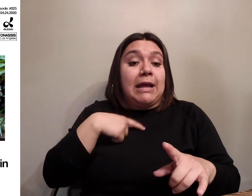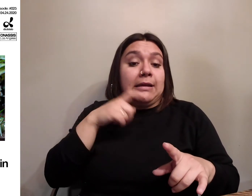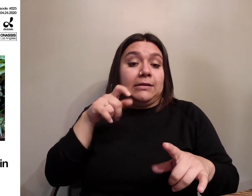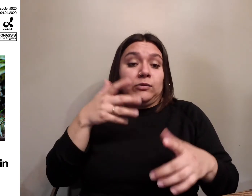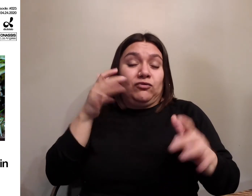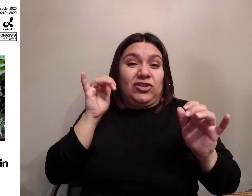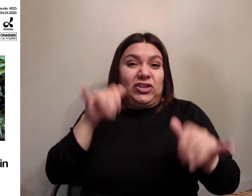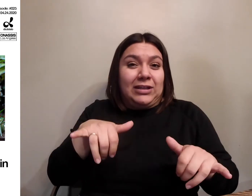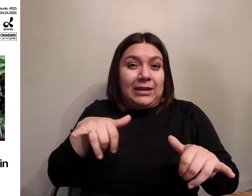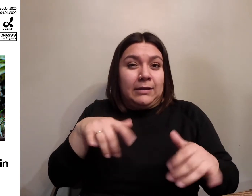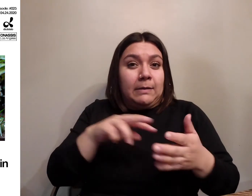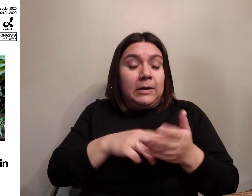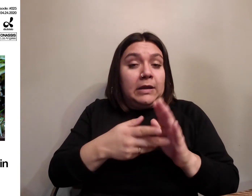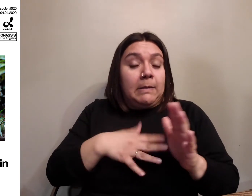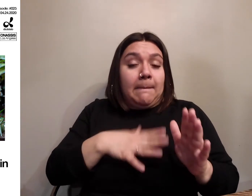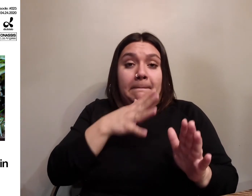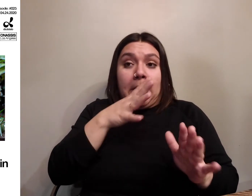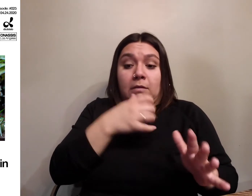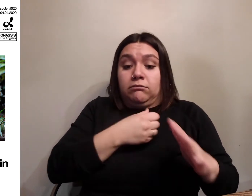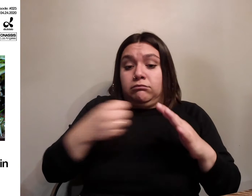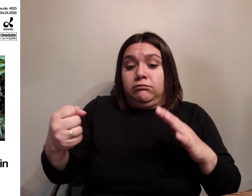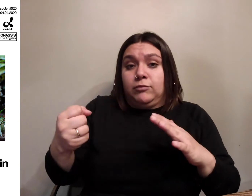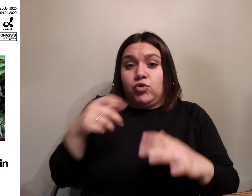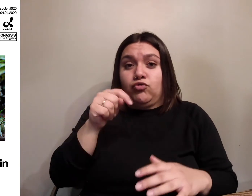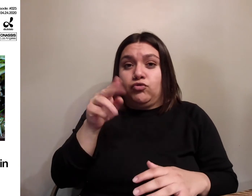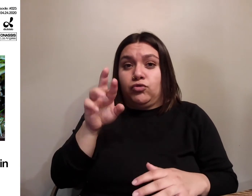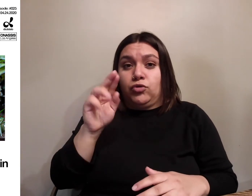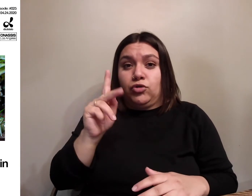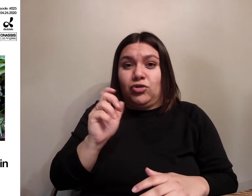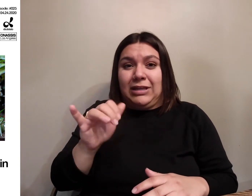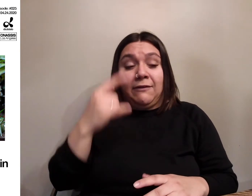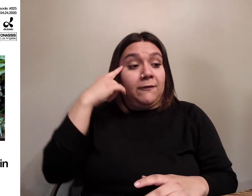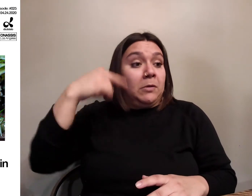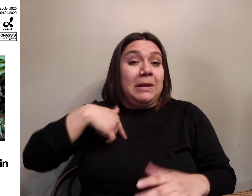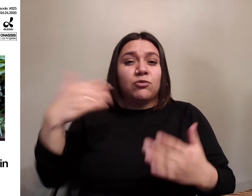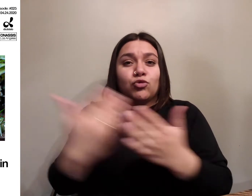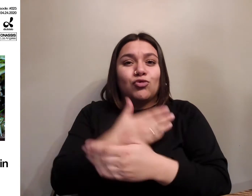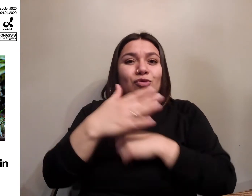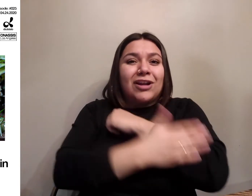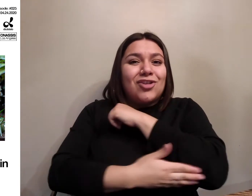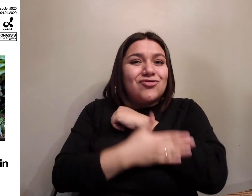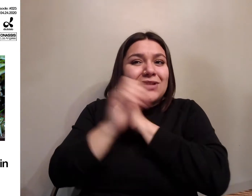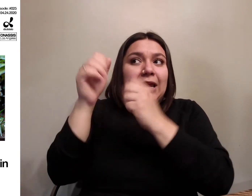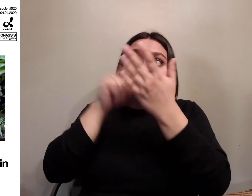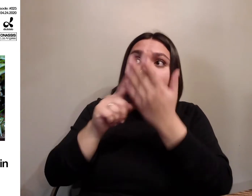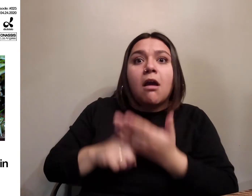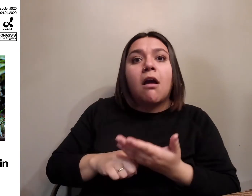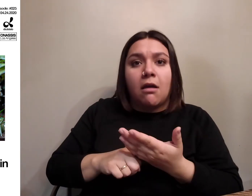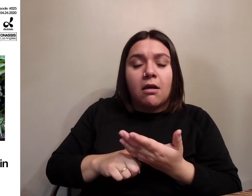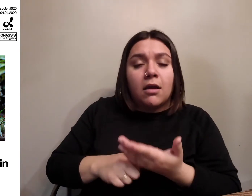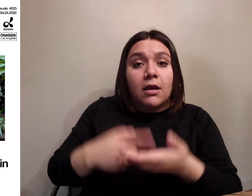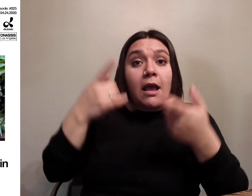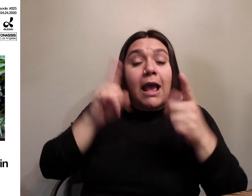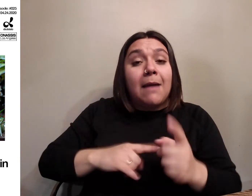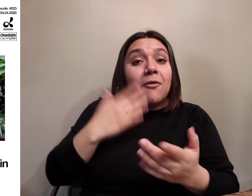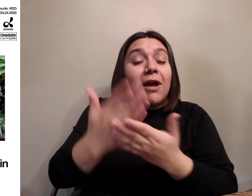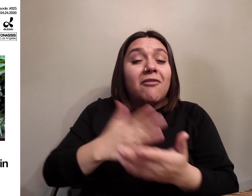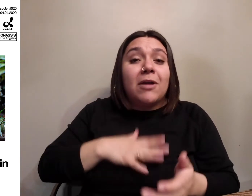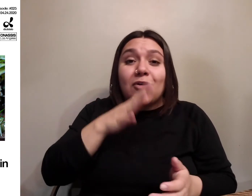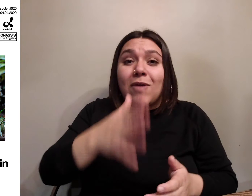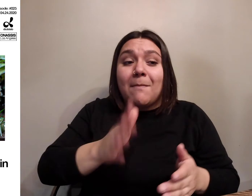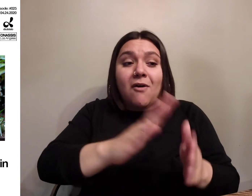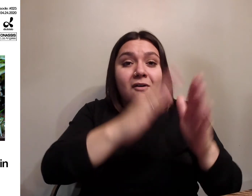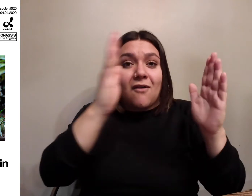well-educated, secular, westernized, modern, rational, urban. And I think grandma would tick all the opposite boxes.